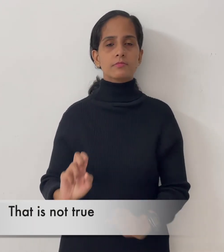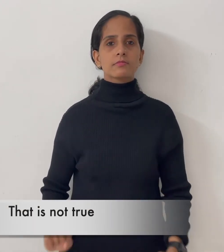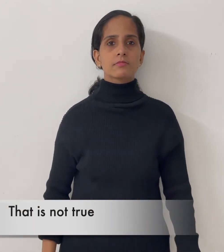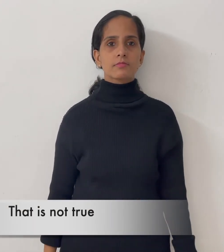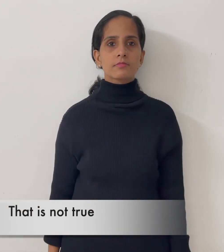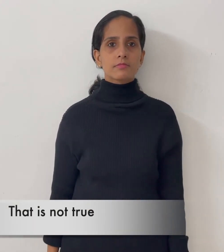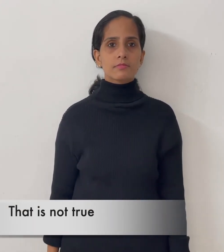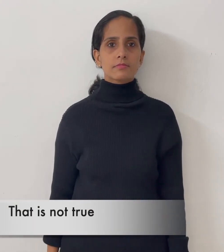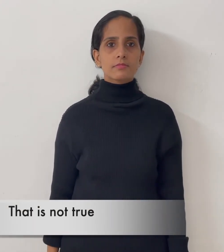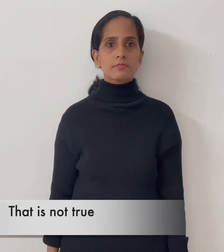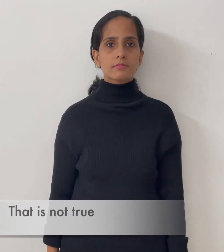That's not true.